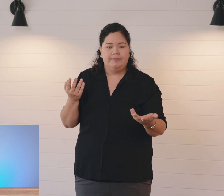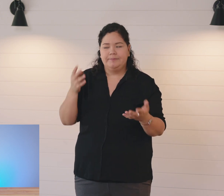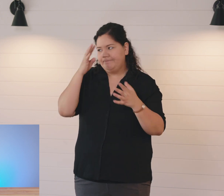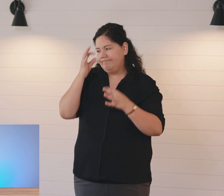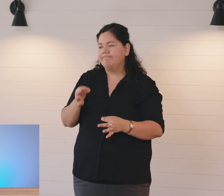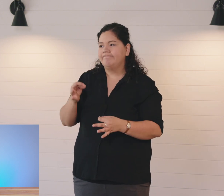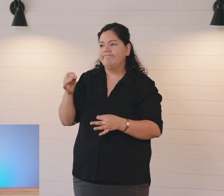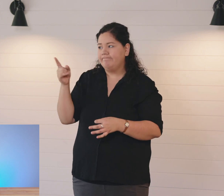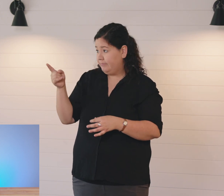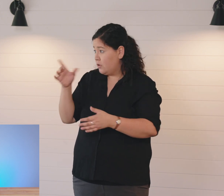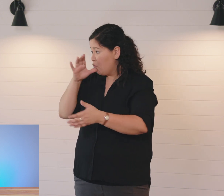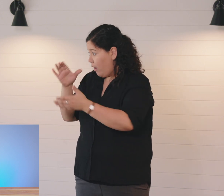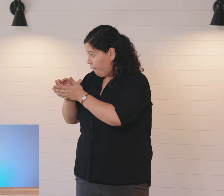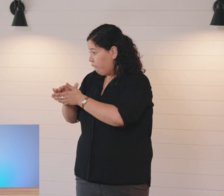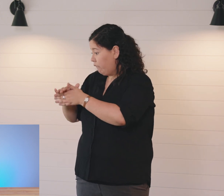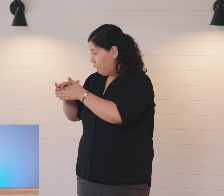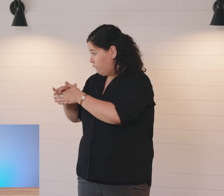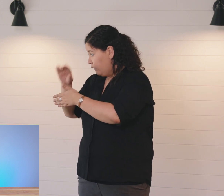his wife at the hospital